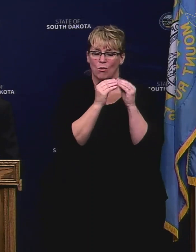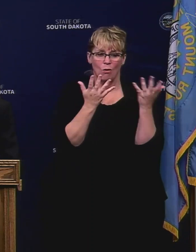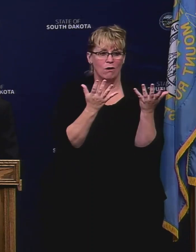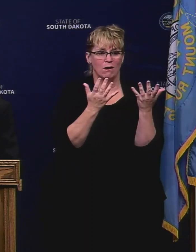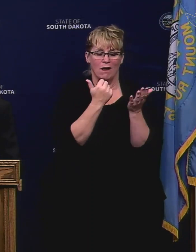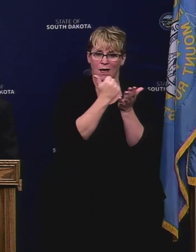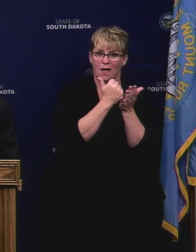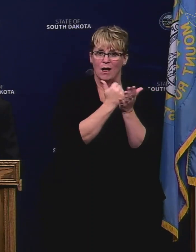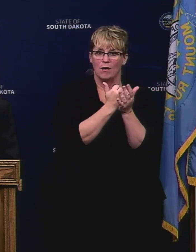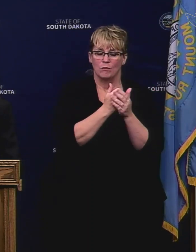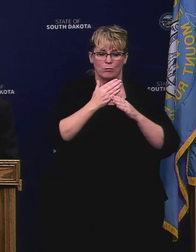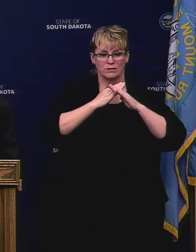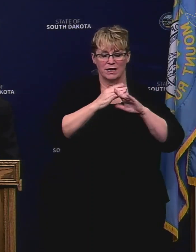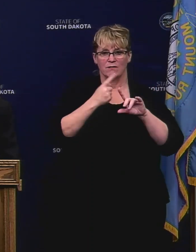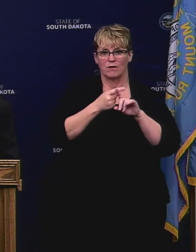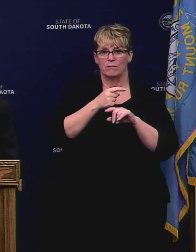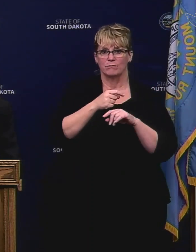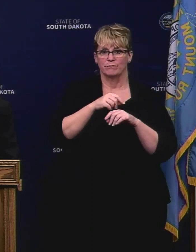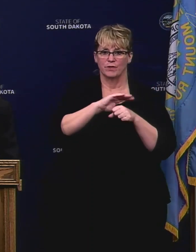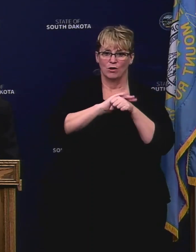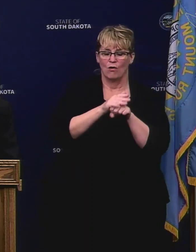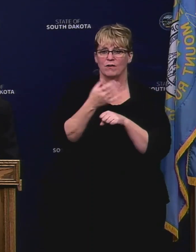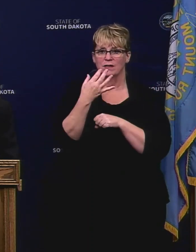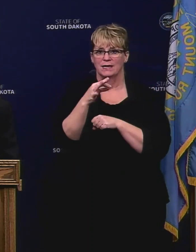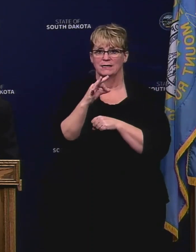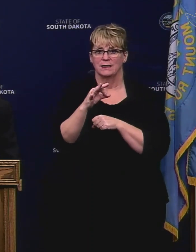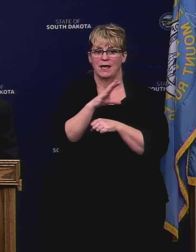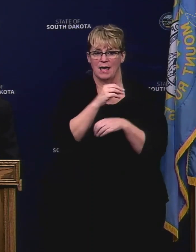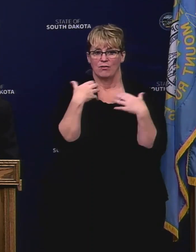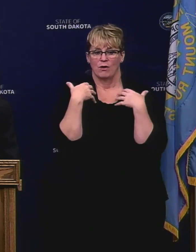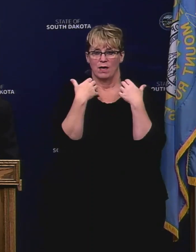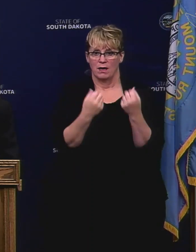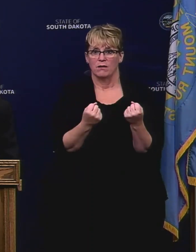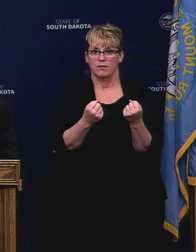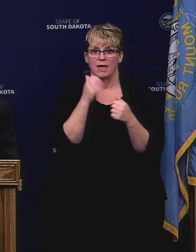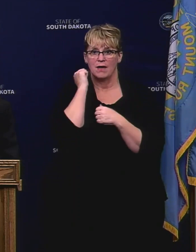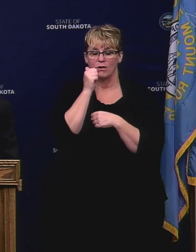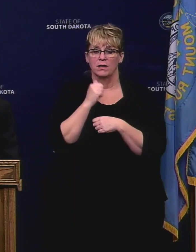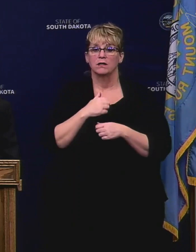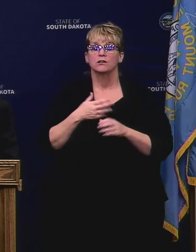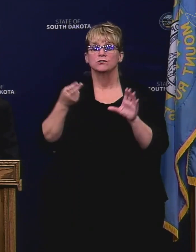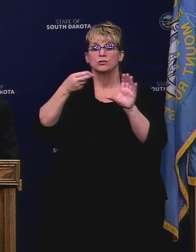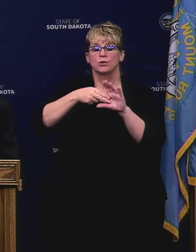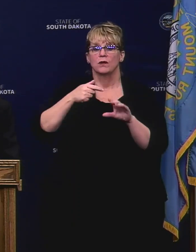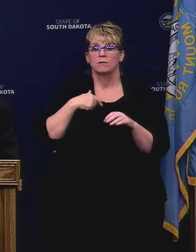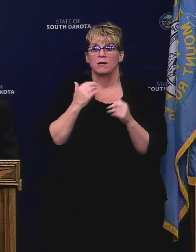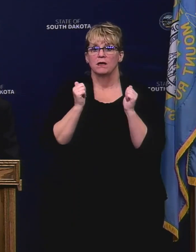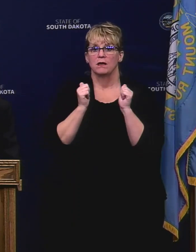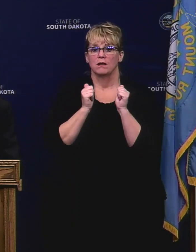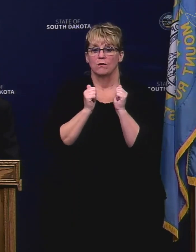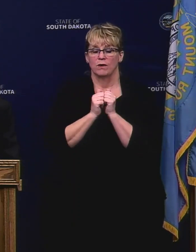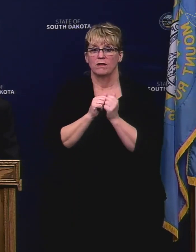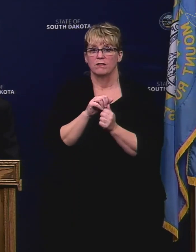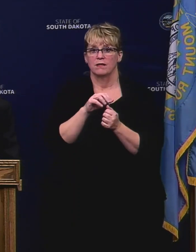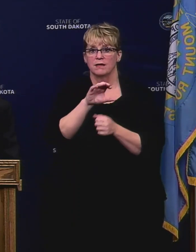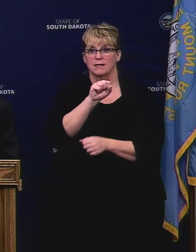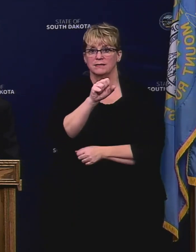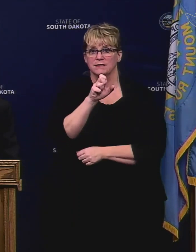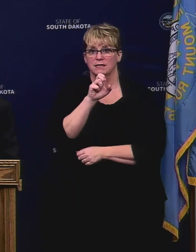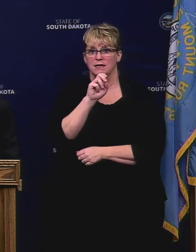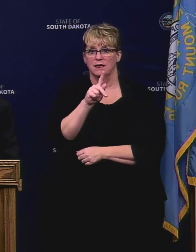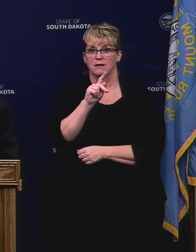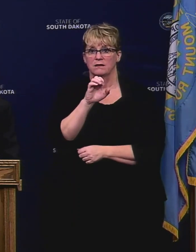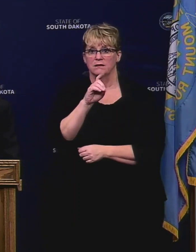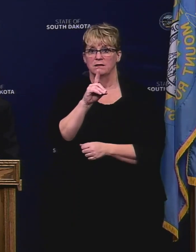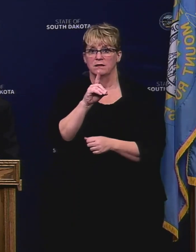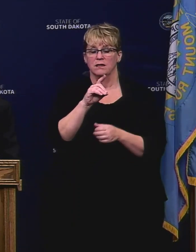from the virus and healthy every day. So join me in celebrating skilled nursing facilities and